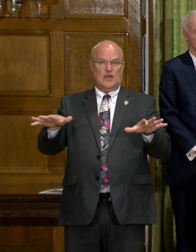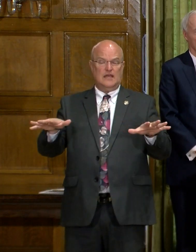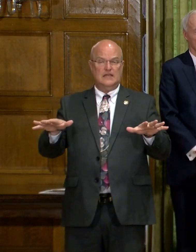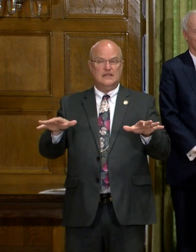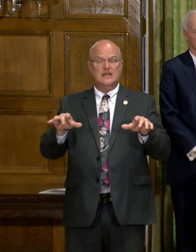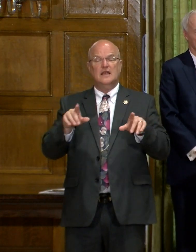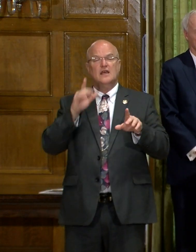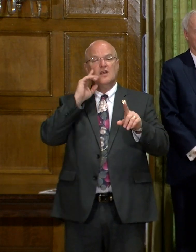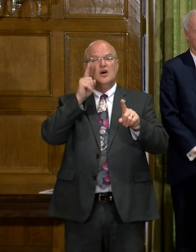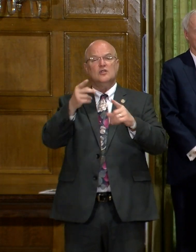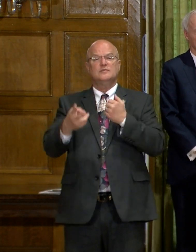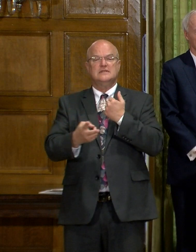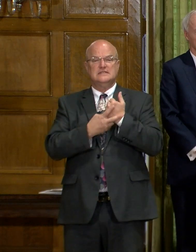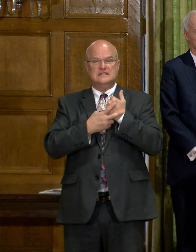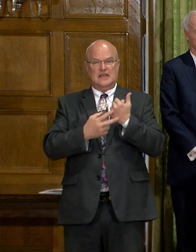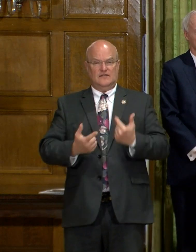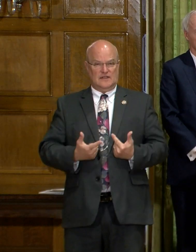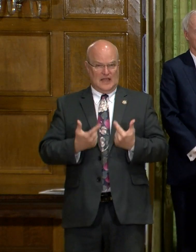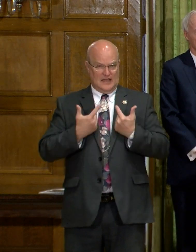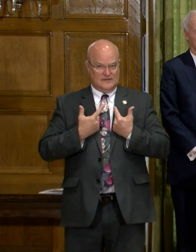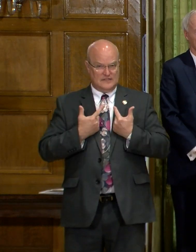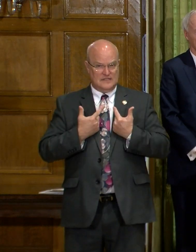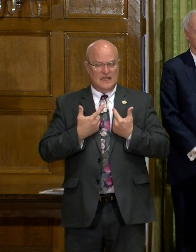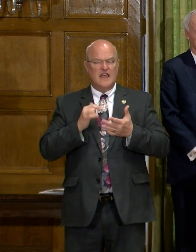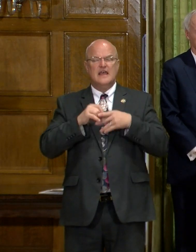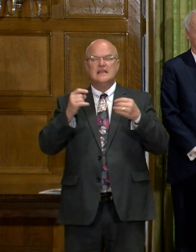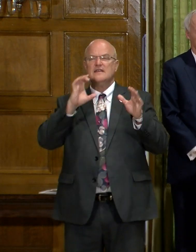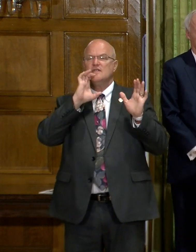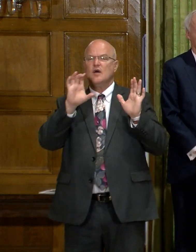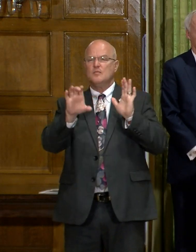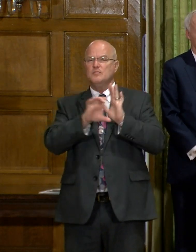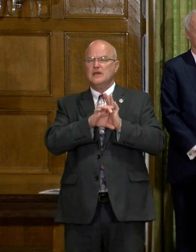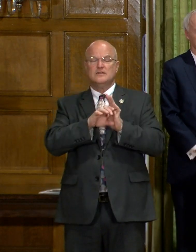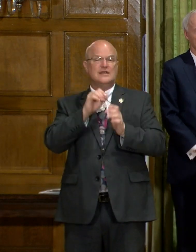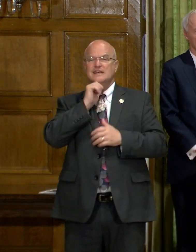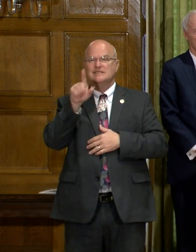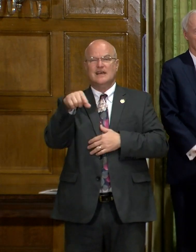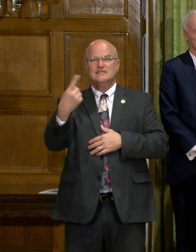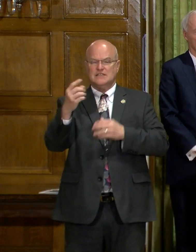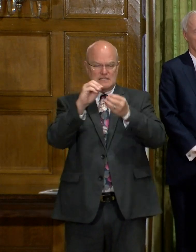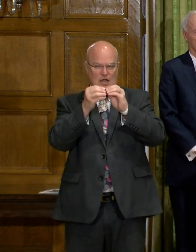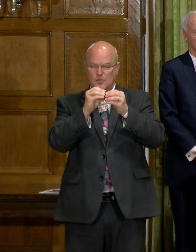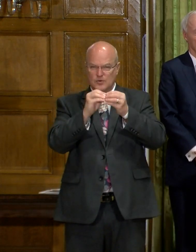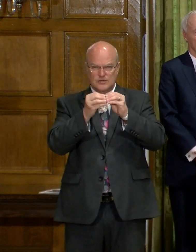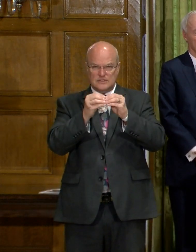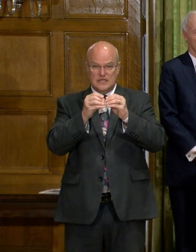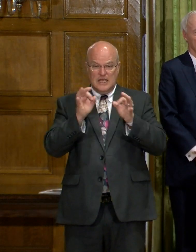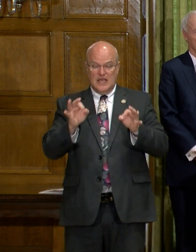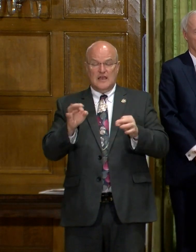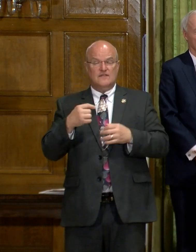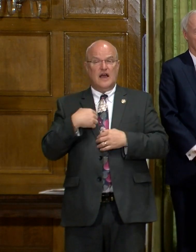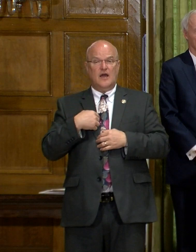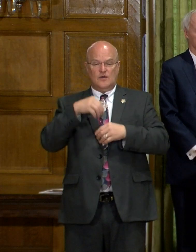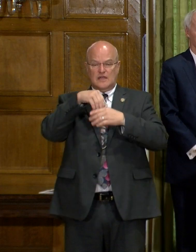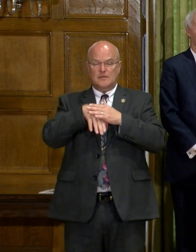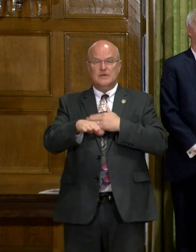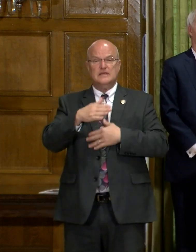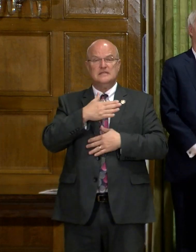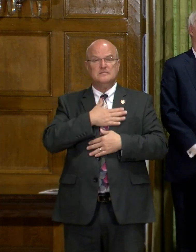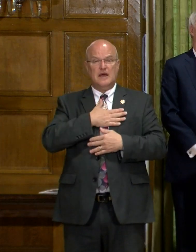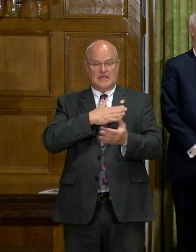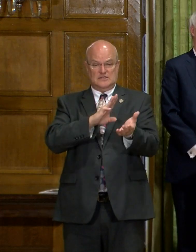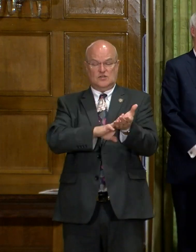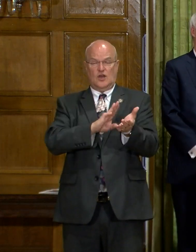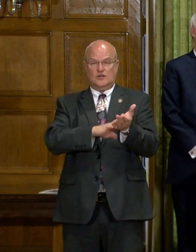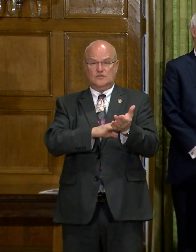COVID-19, and ultimately save lives. Just to give you a picture, it's not just numbers. If I were to come into my primary